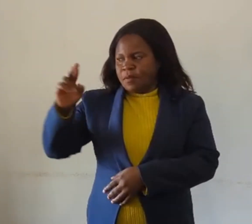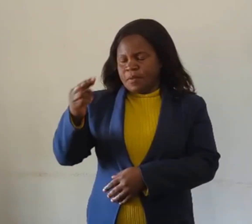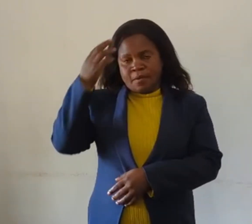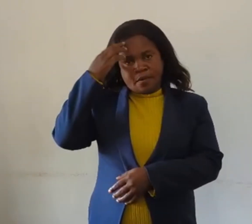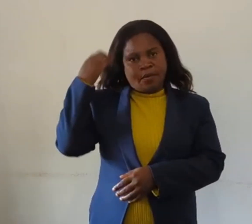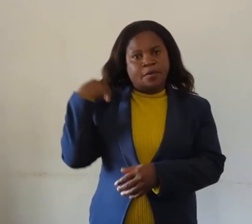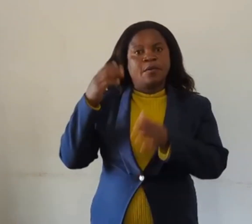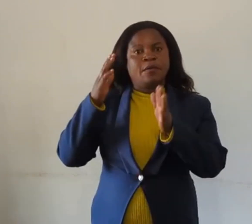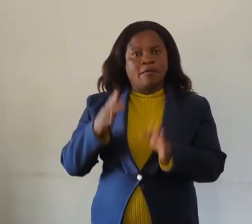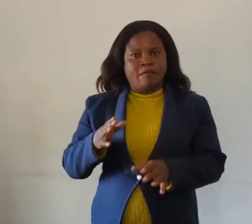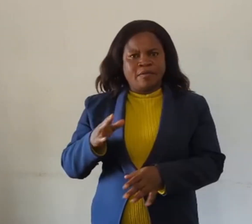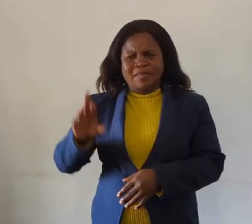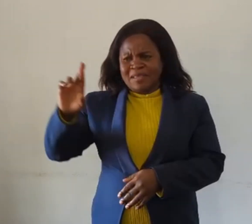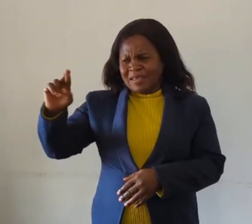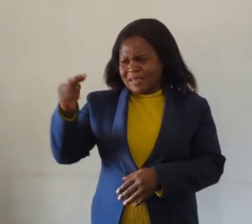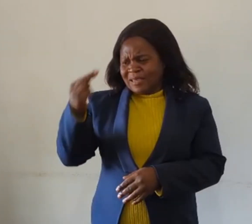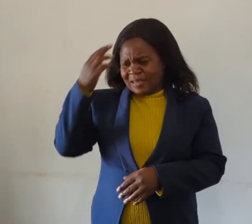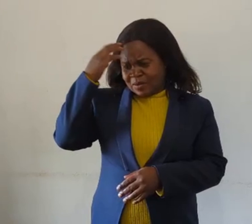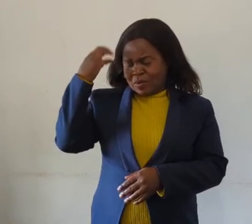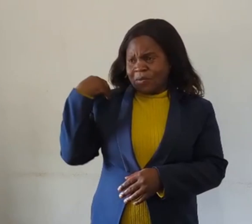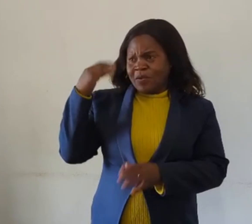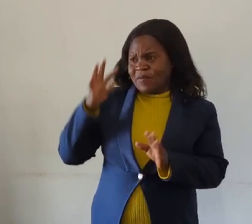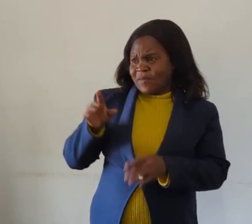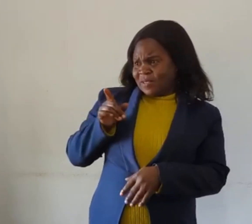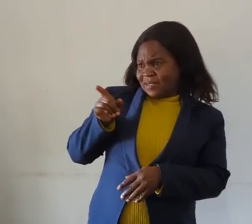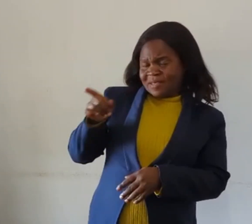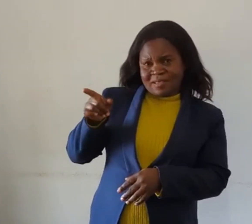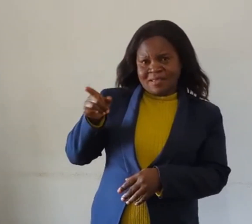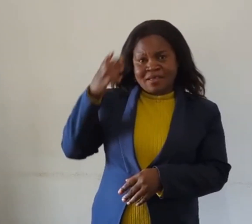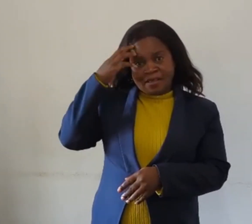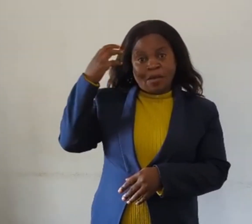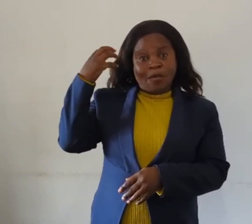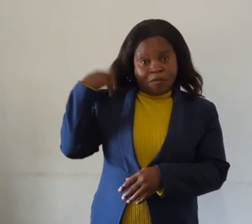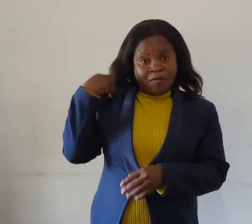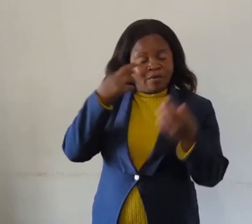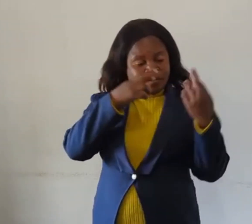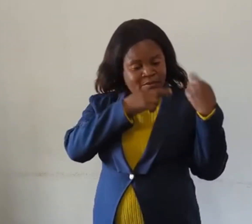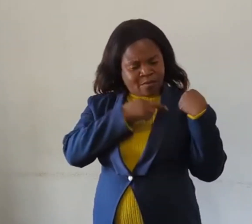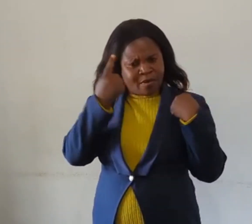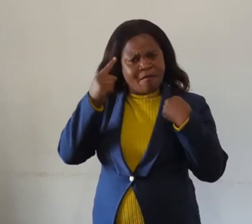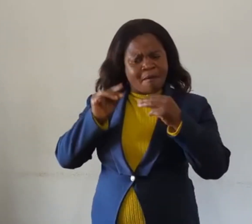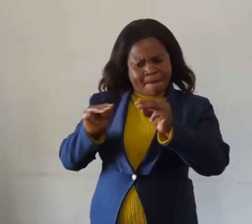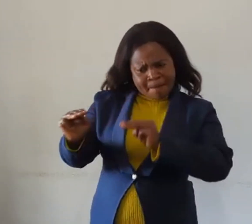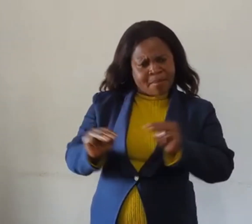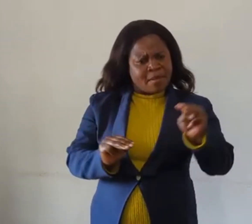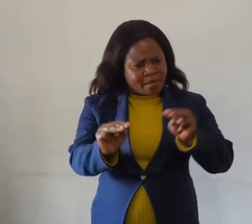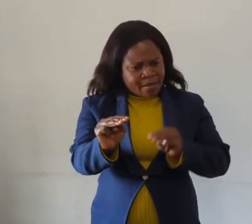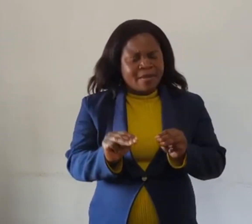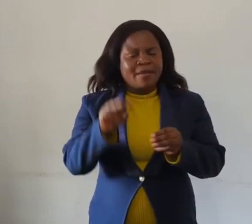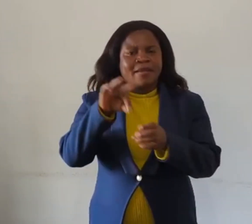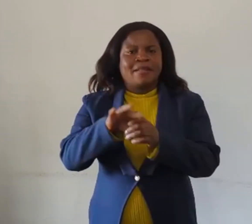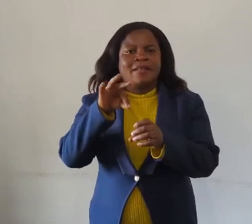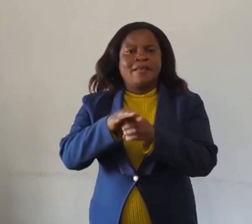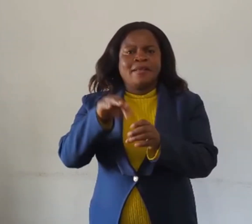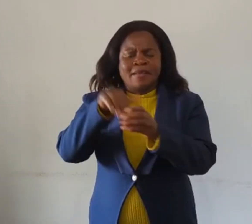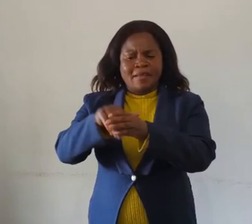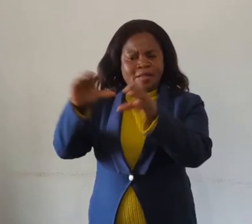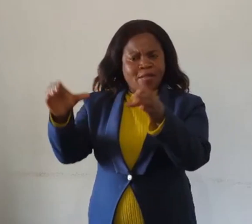A returning officer is the official responsible for managing elections in a constituency,